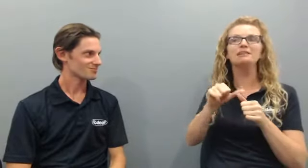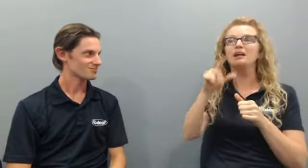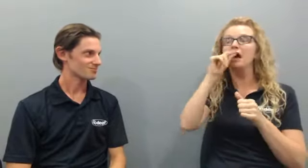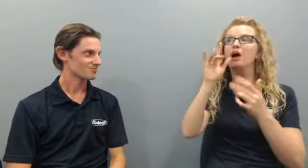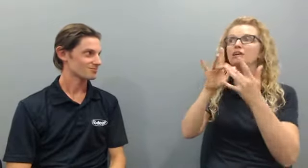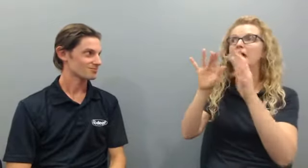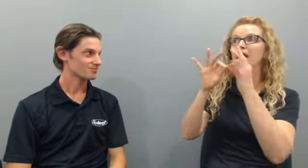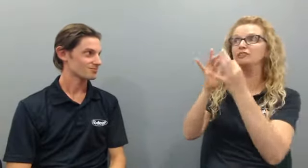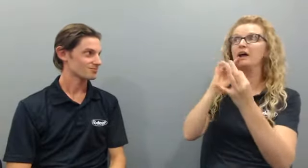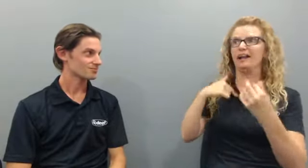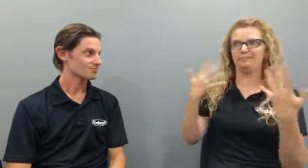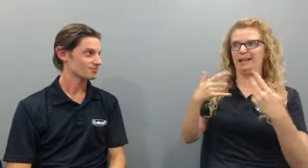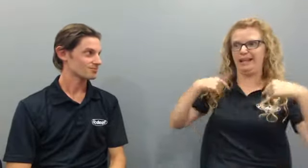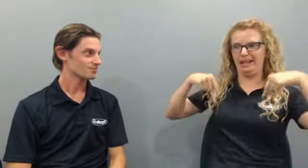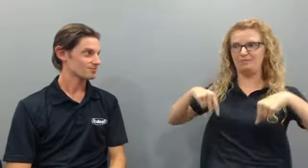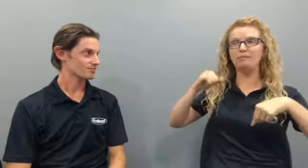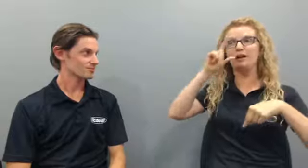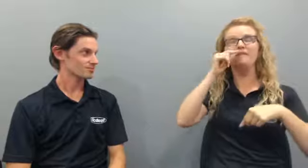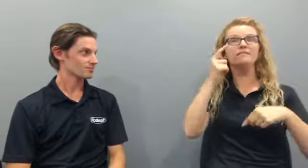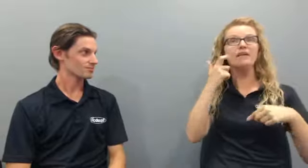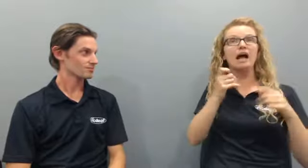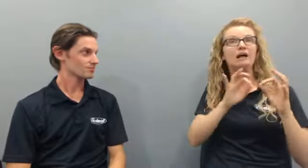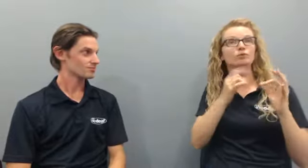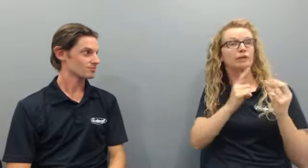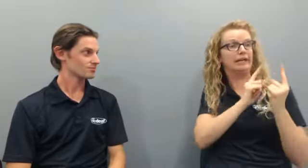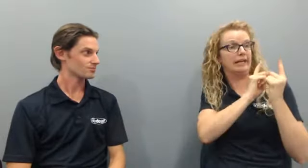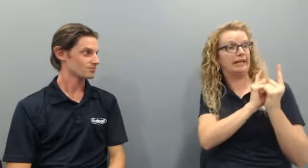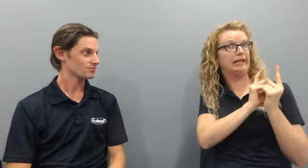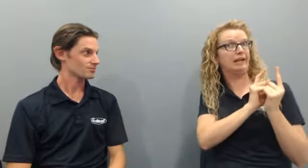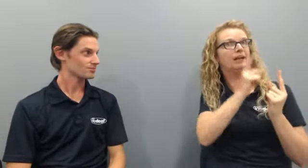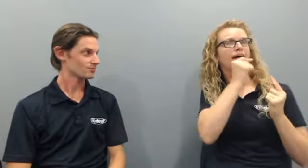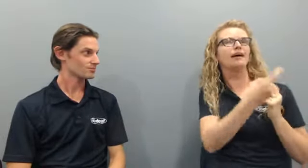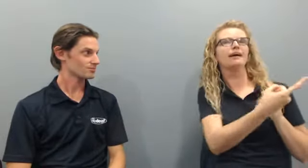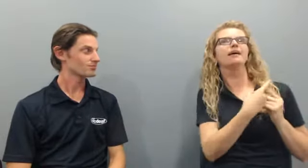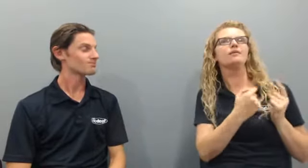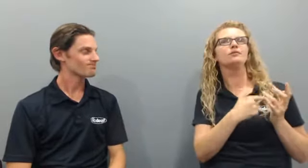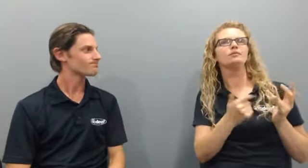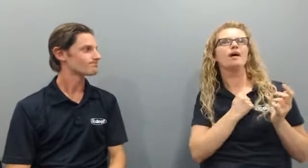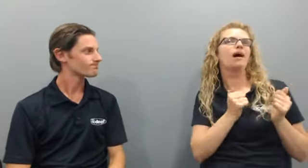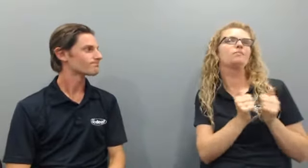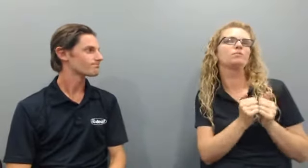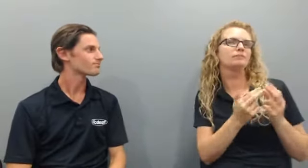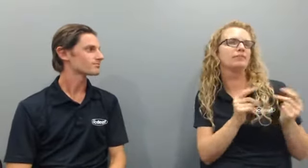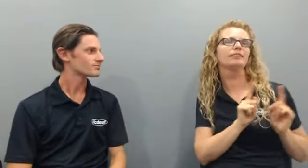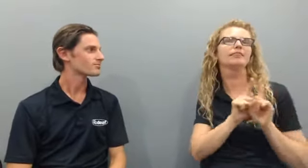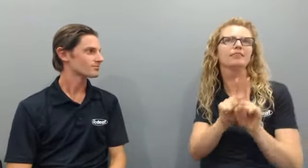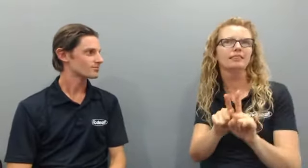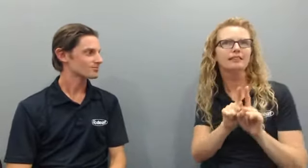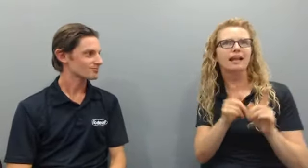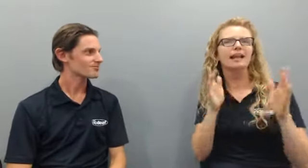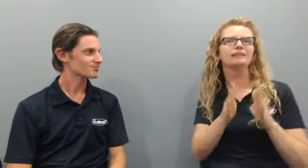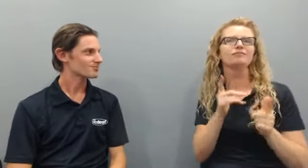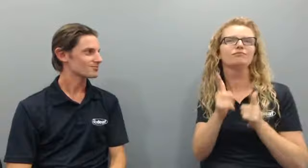the travel. It may be best to say, oh, well, I'm in this state, so who's the nearest interpreter that can come with me to the